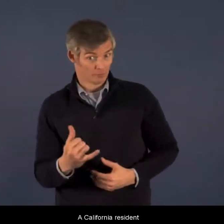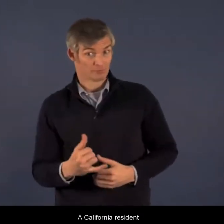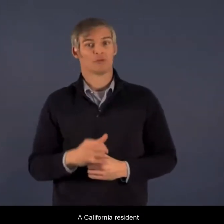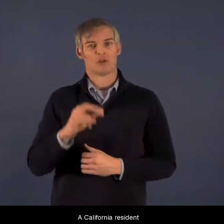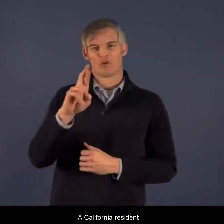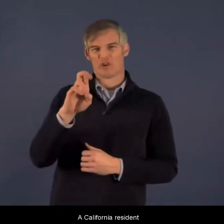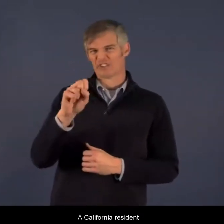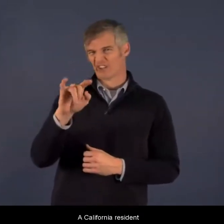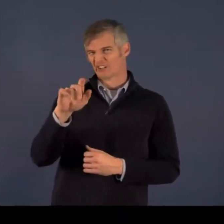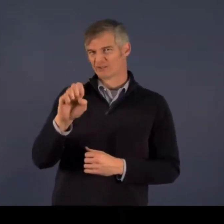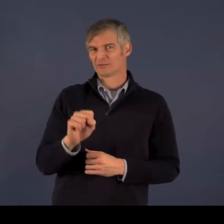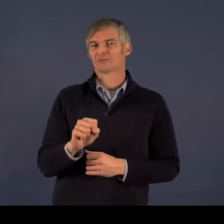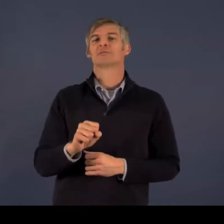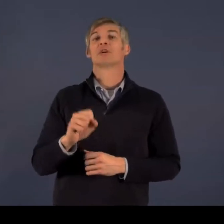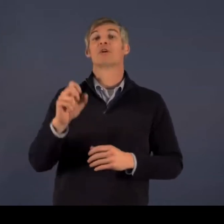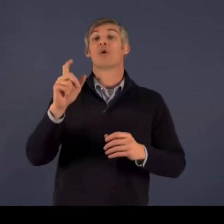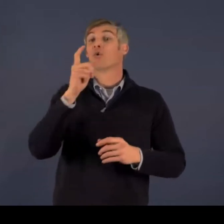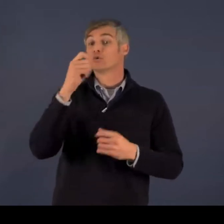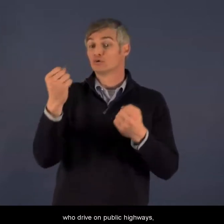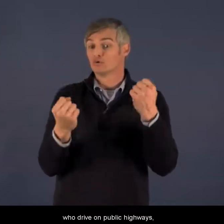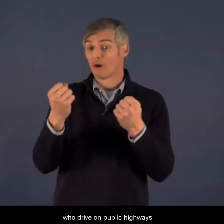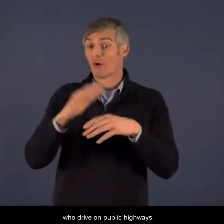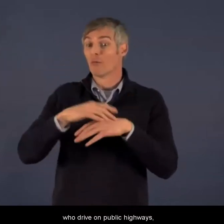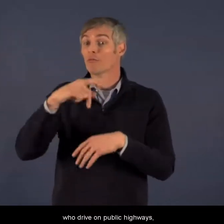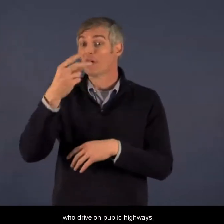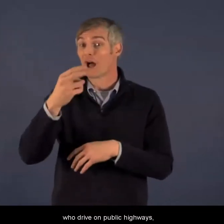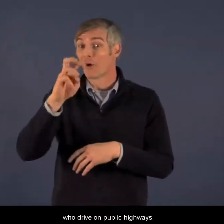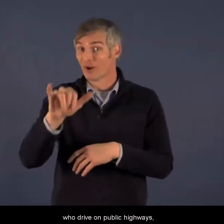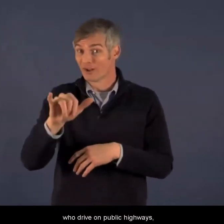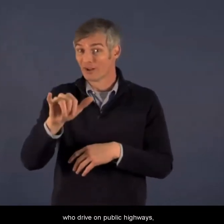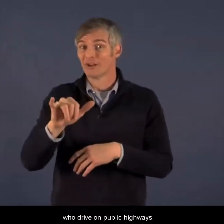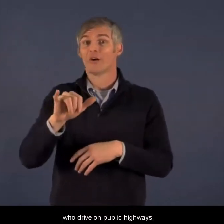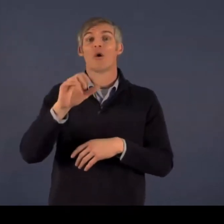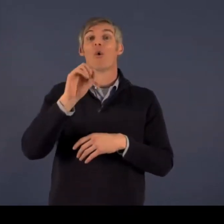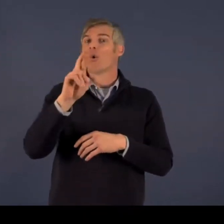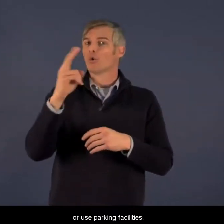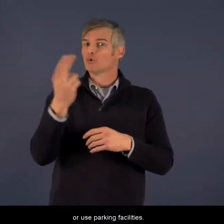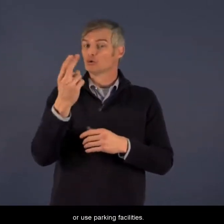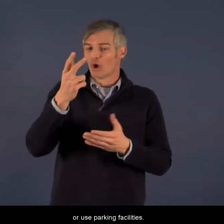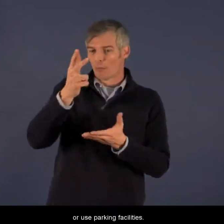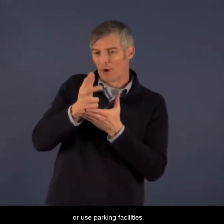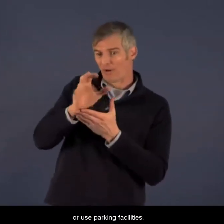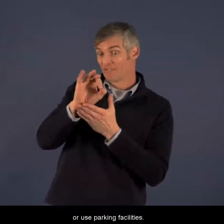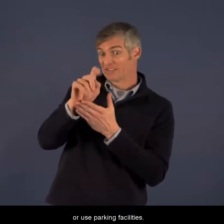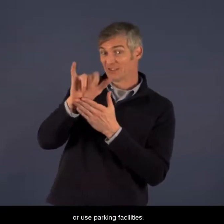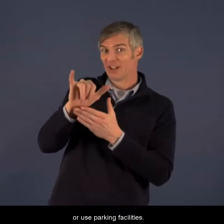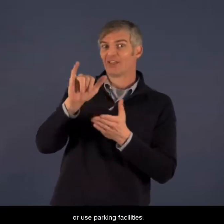California residents who drive on public highways or use parking